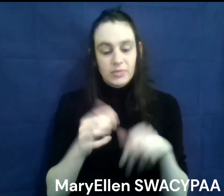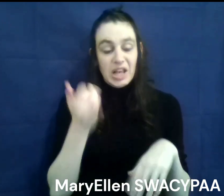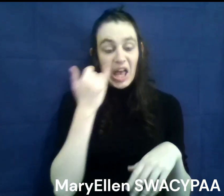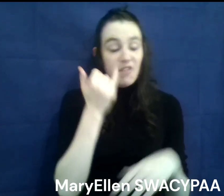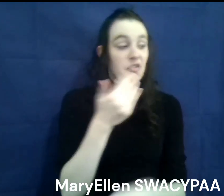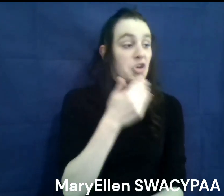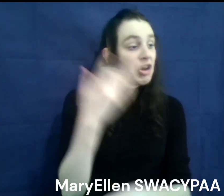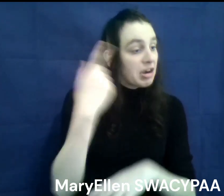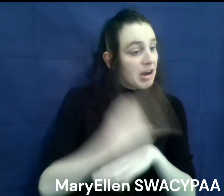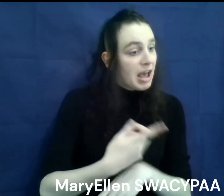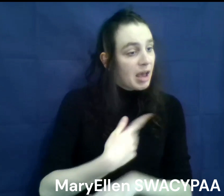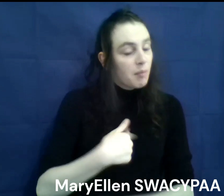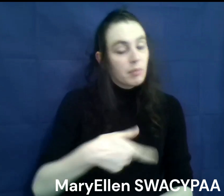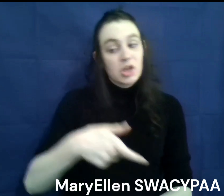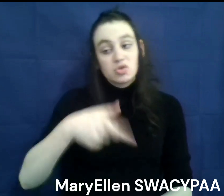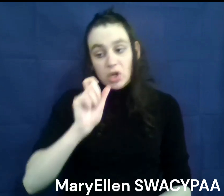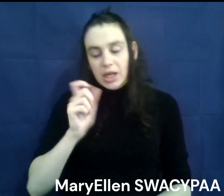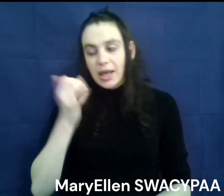was a bad day I'd drink.